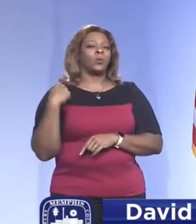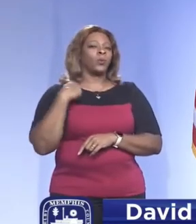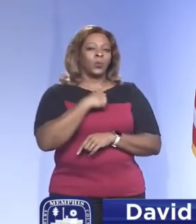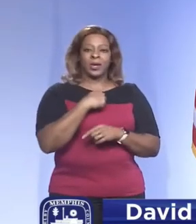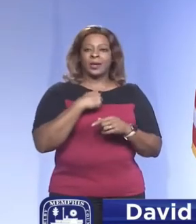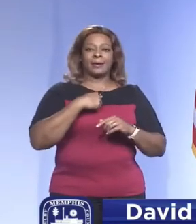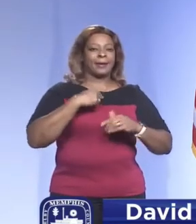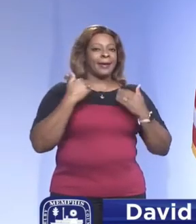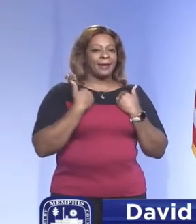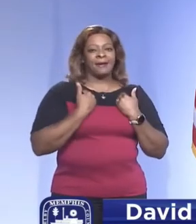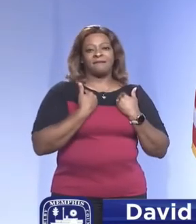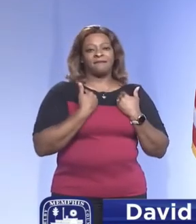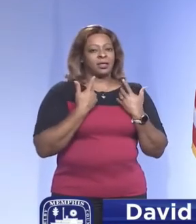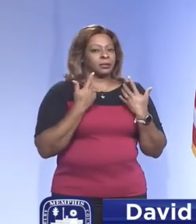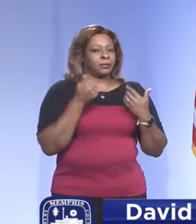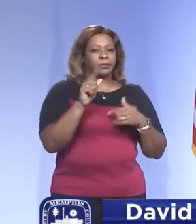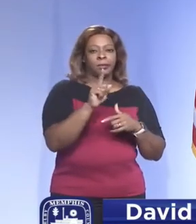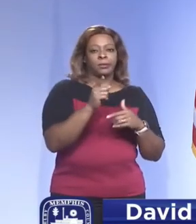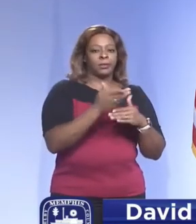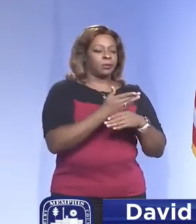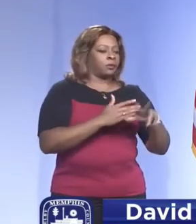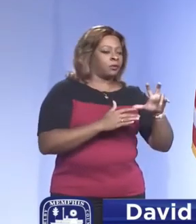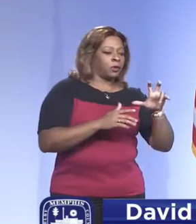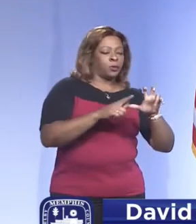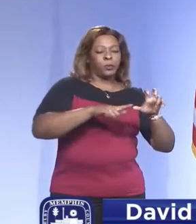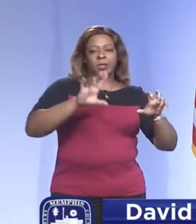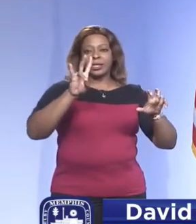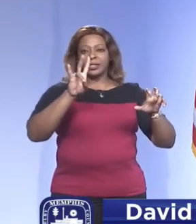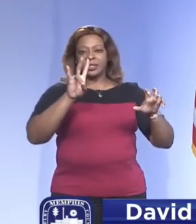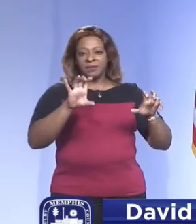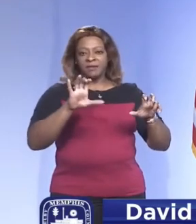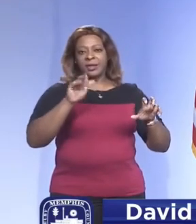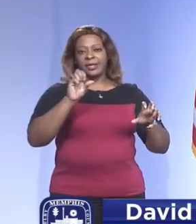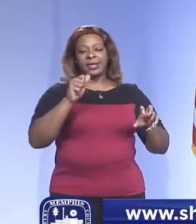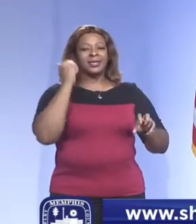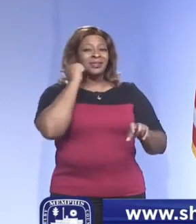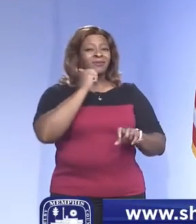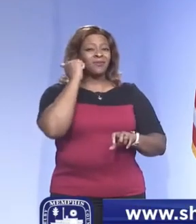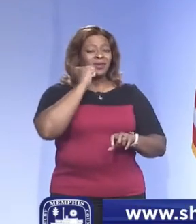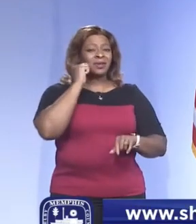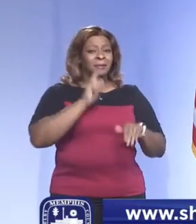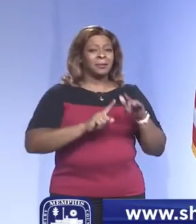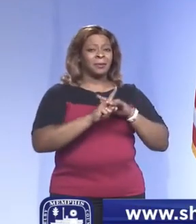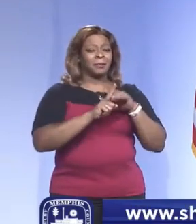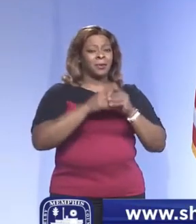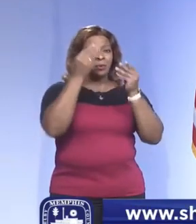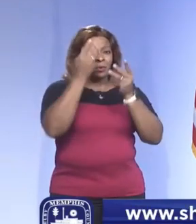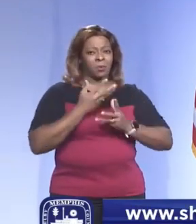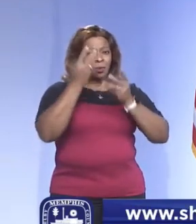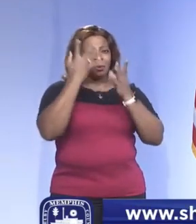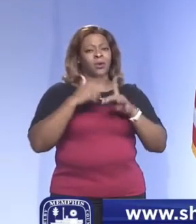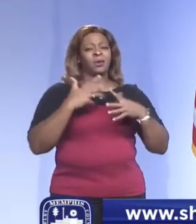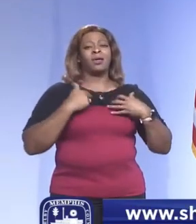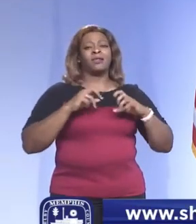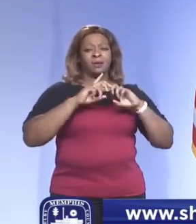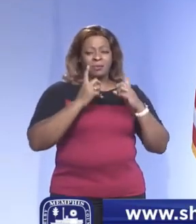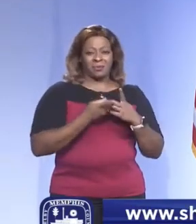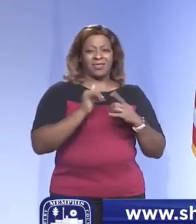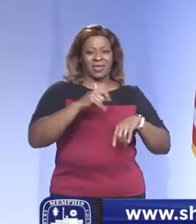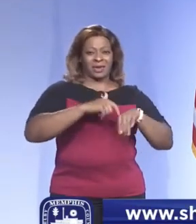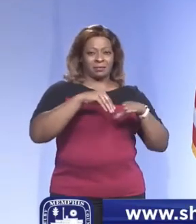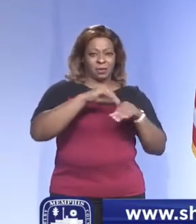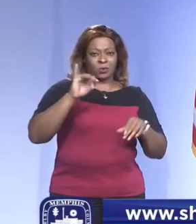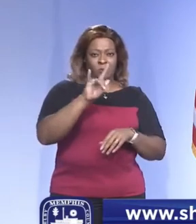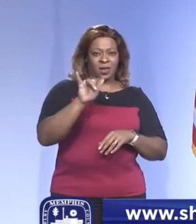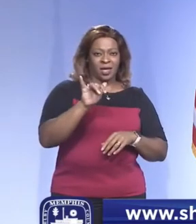having anywhere from 300 to 700 cases a day being reported to the health department.